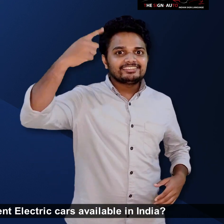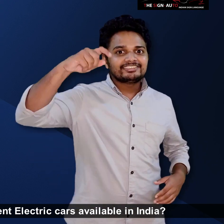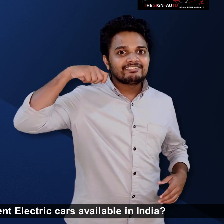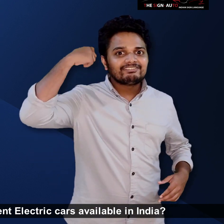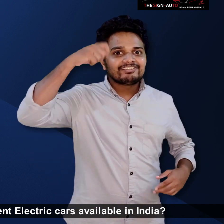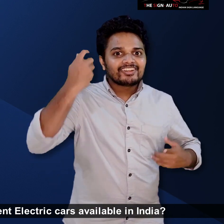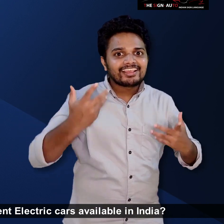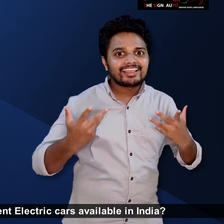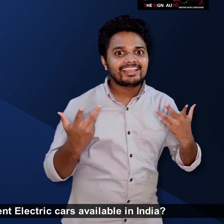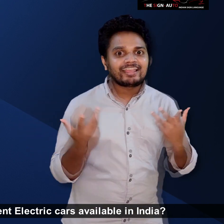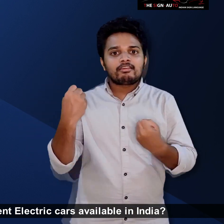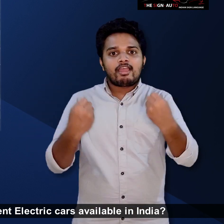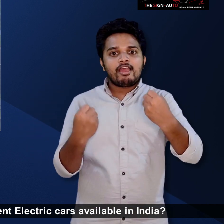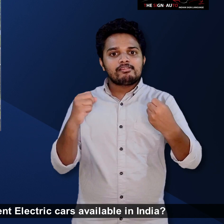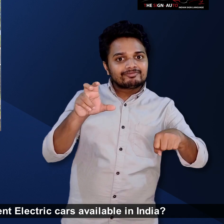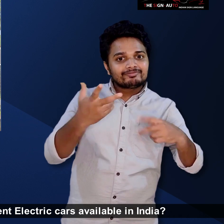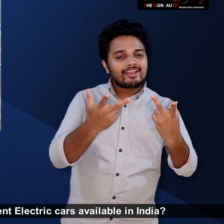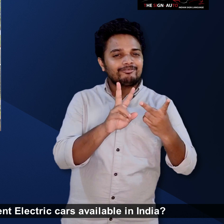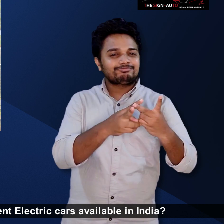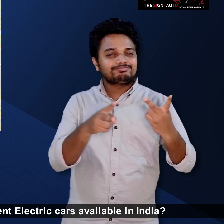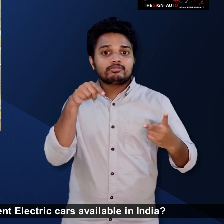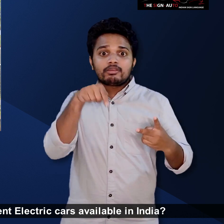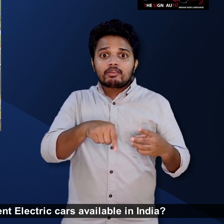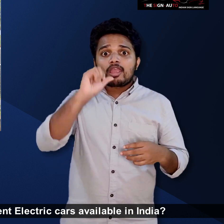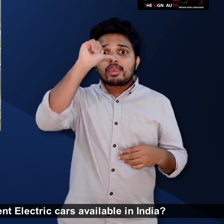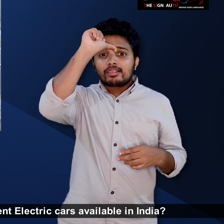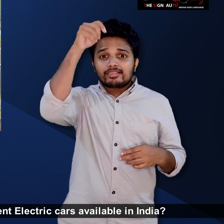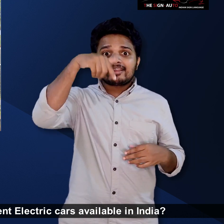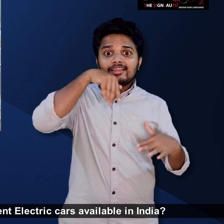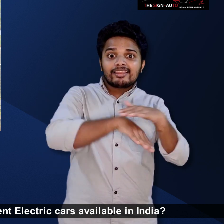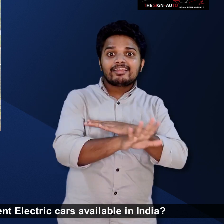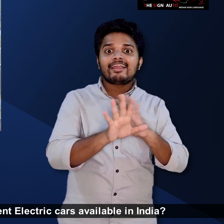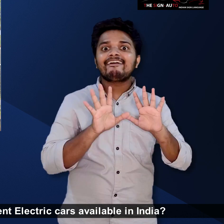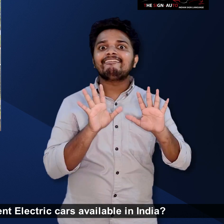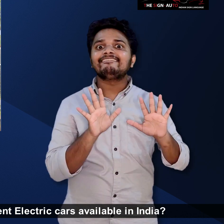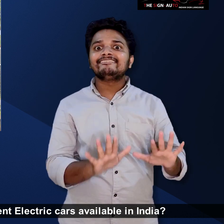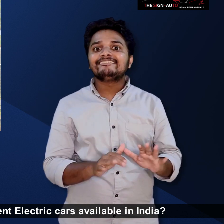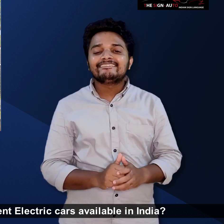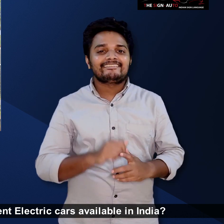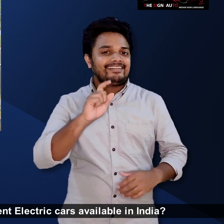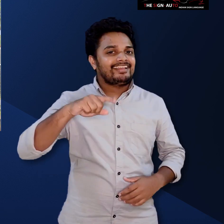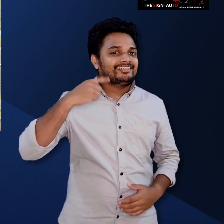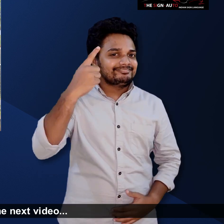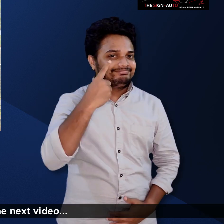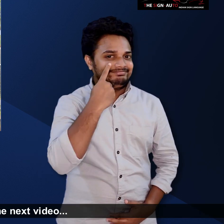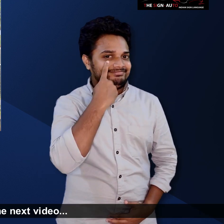our next video what are the different electric cars available in india see you all in the next video